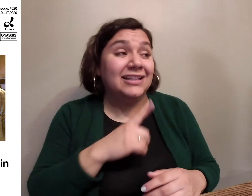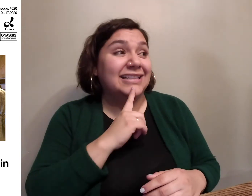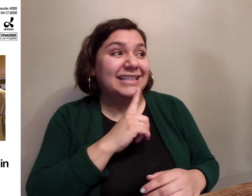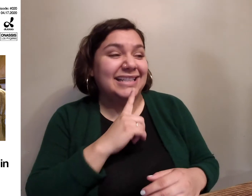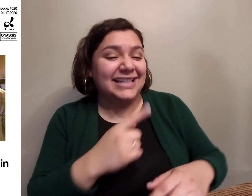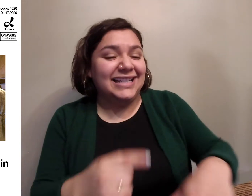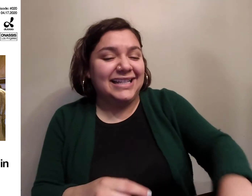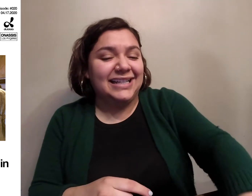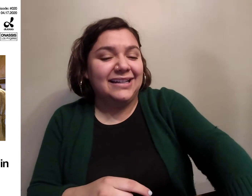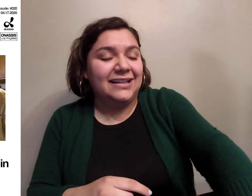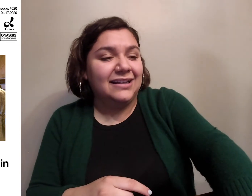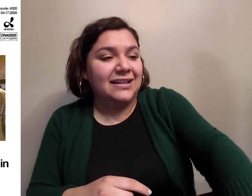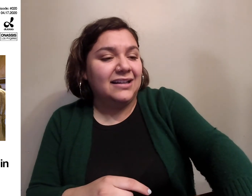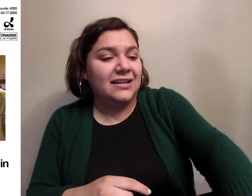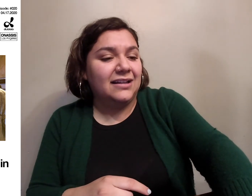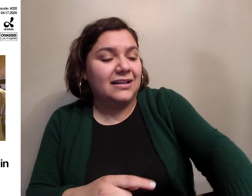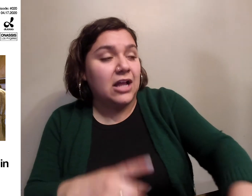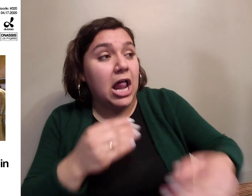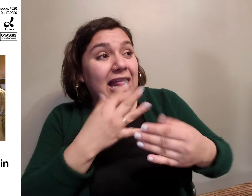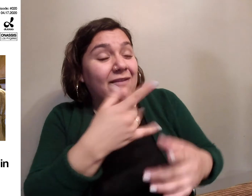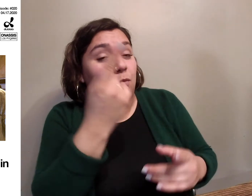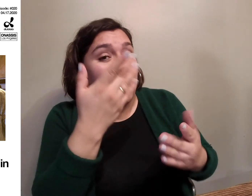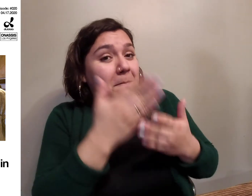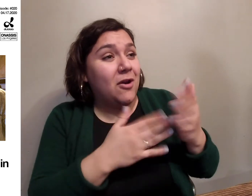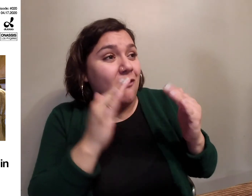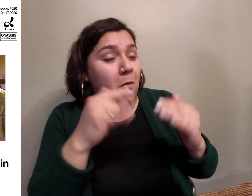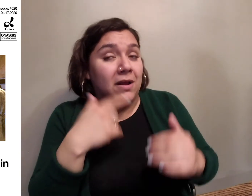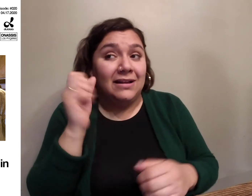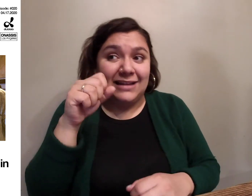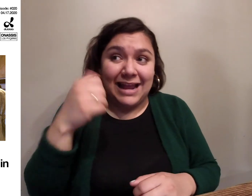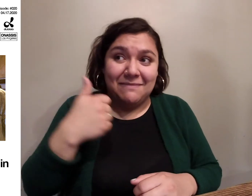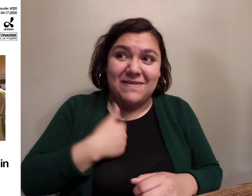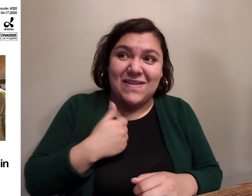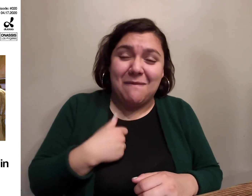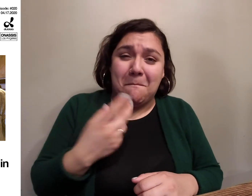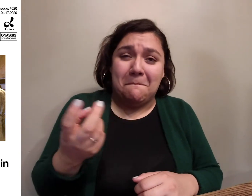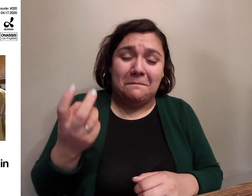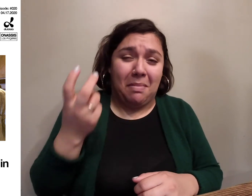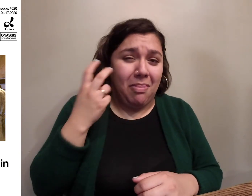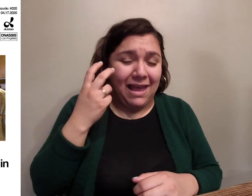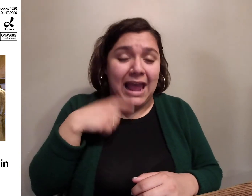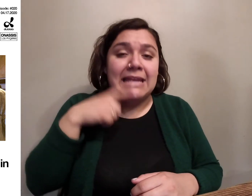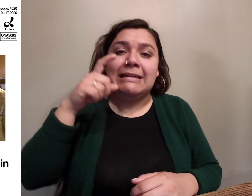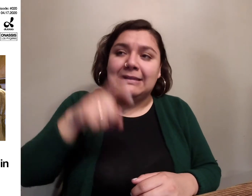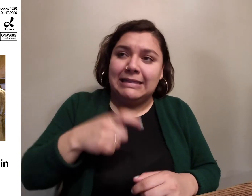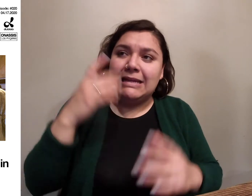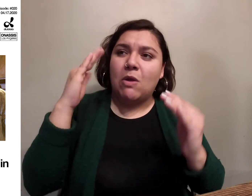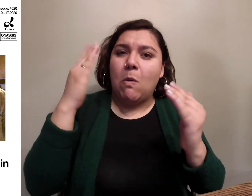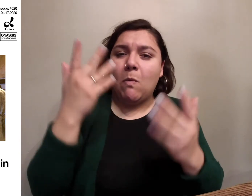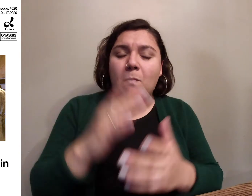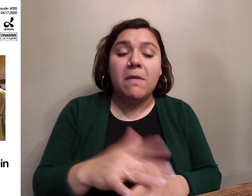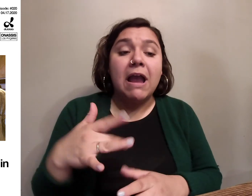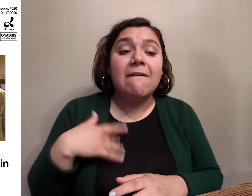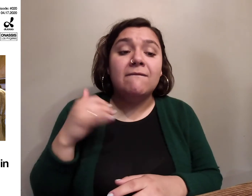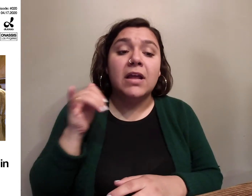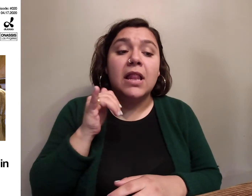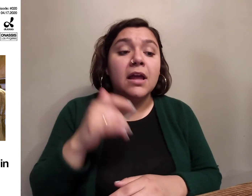I'll give you one. I am obliged. Thank you. I think I need that. And I feel like I went